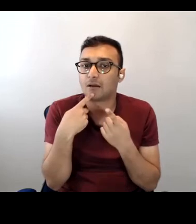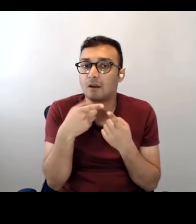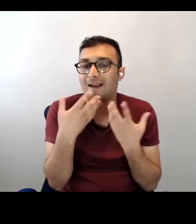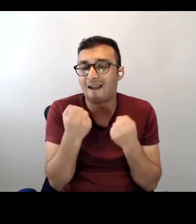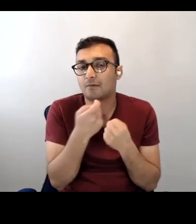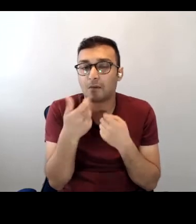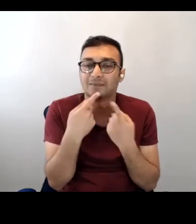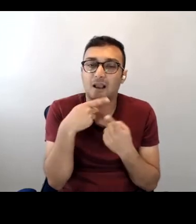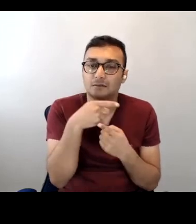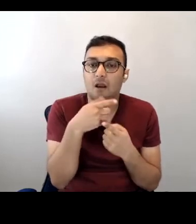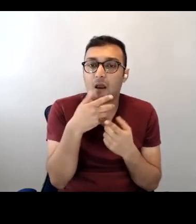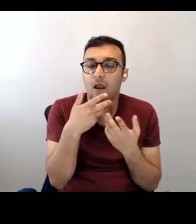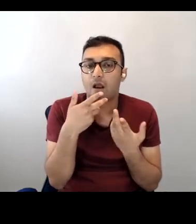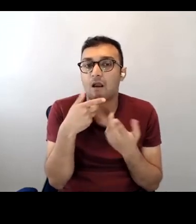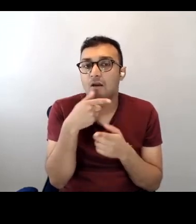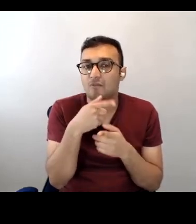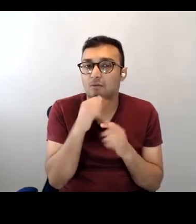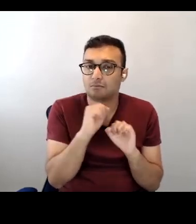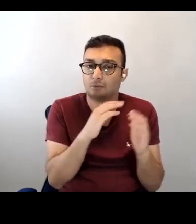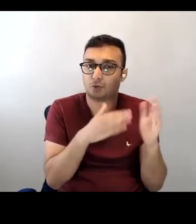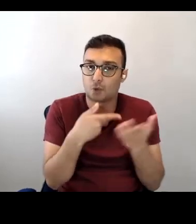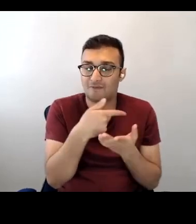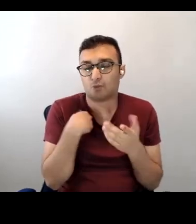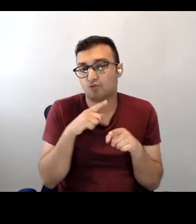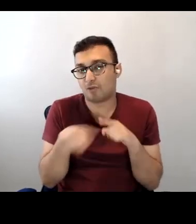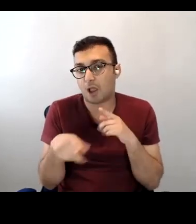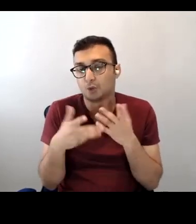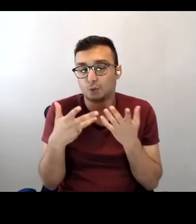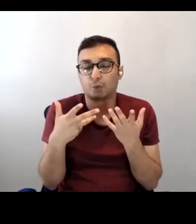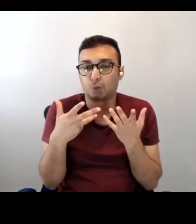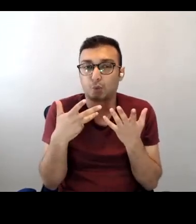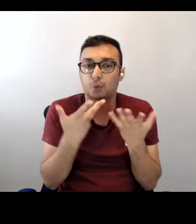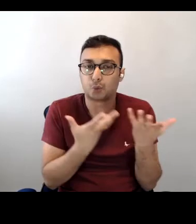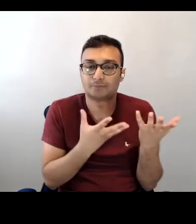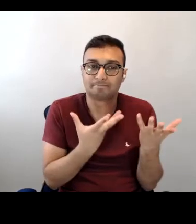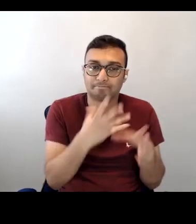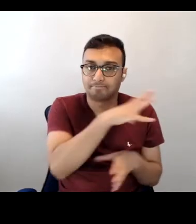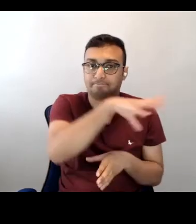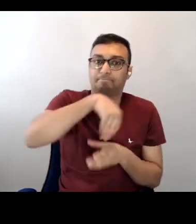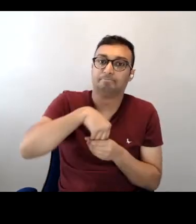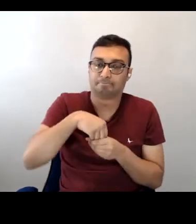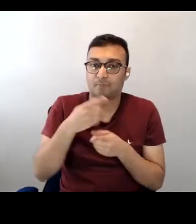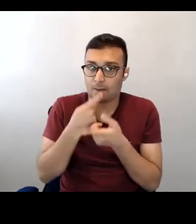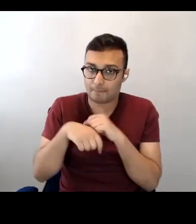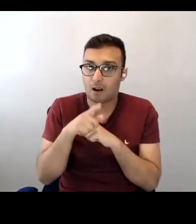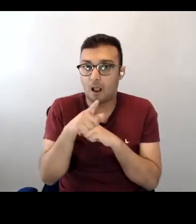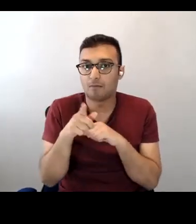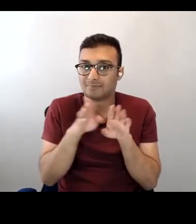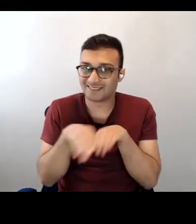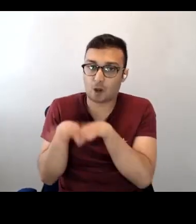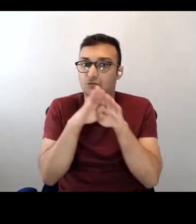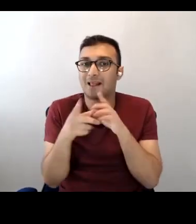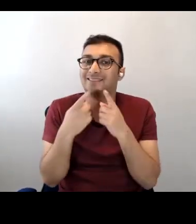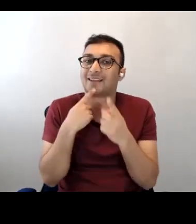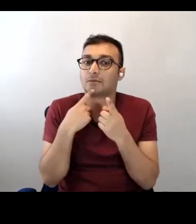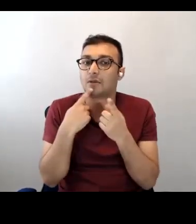to adopt and to make it a national data management system for AT service. So we are working